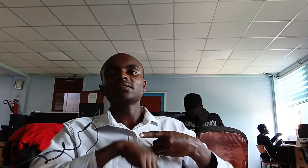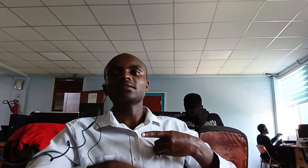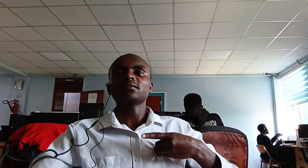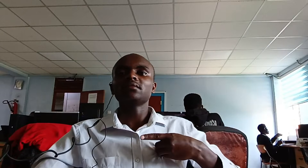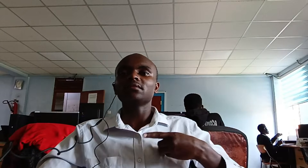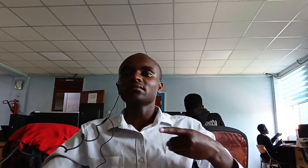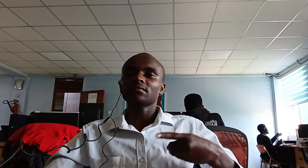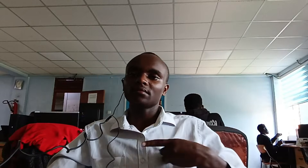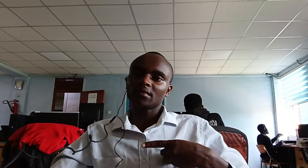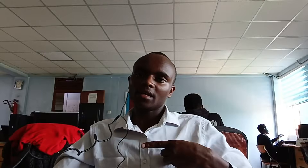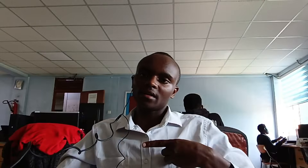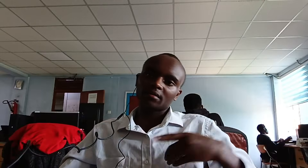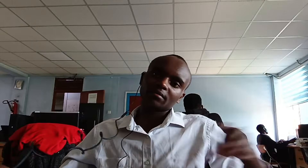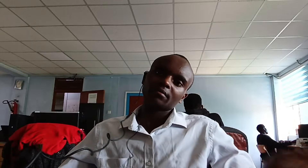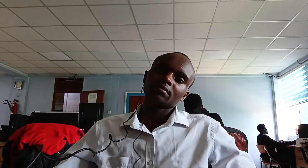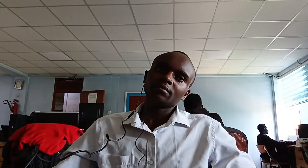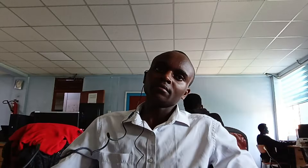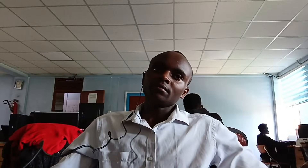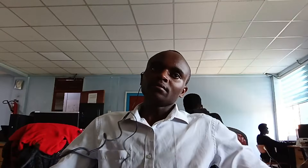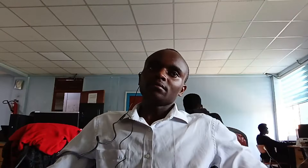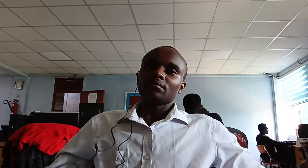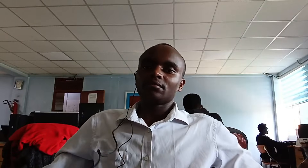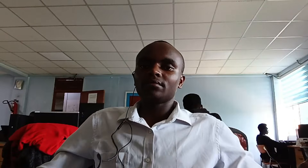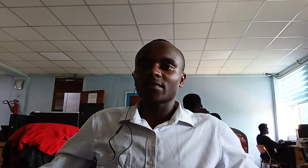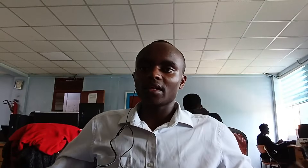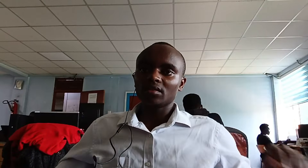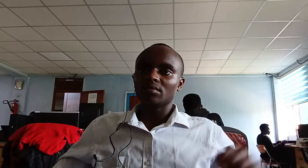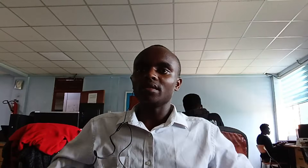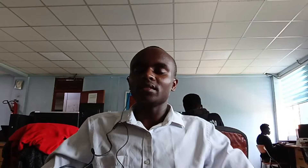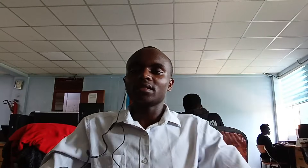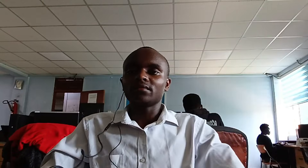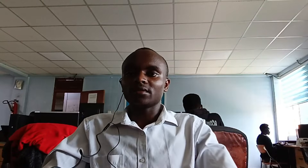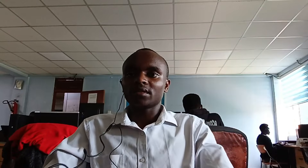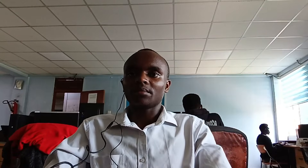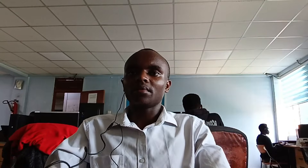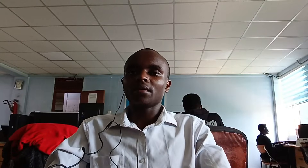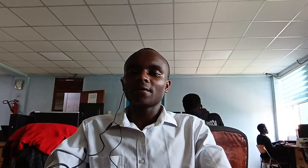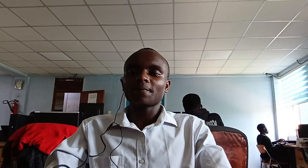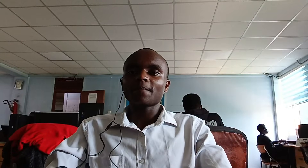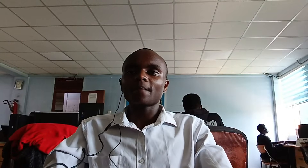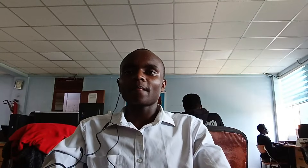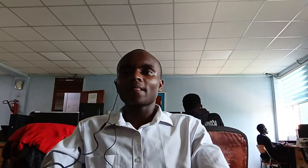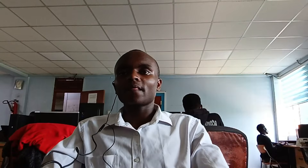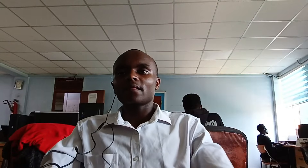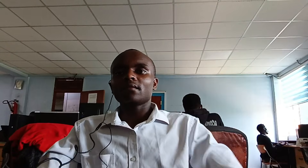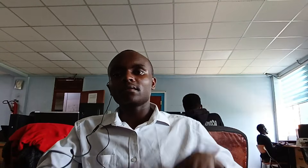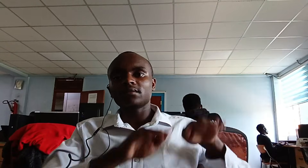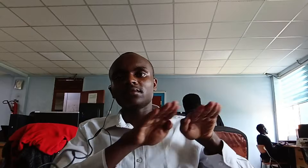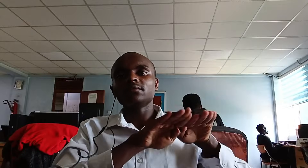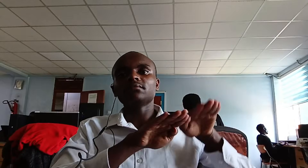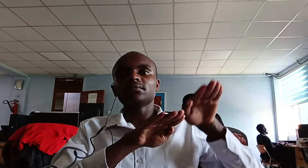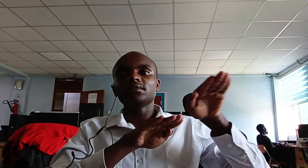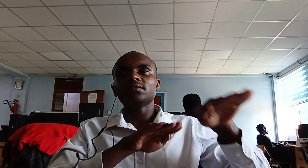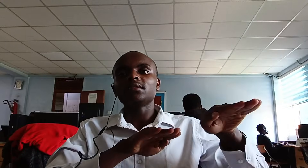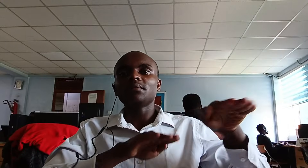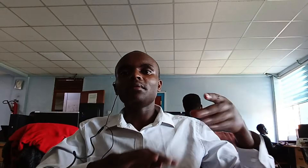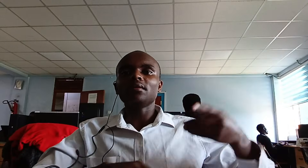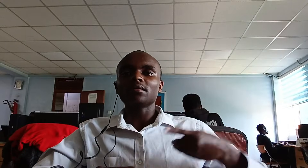You know, yeah, that will be the sign for step. So step